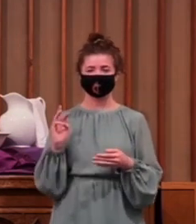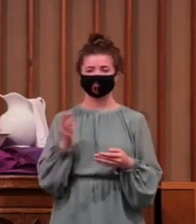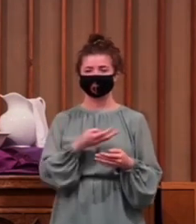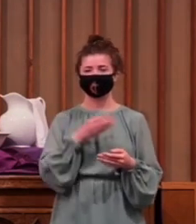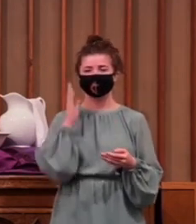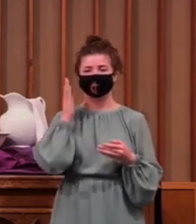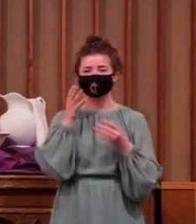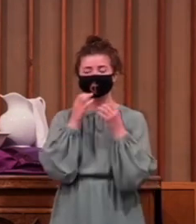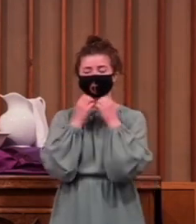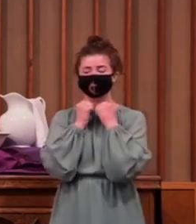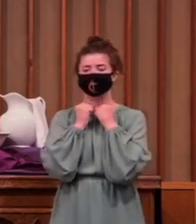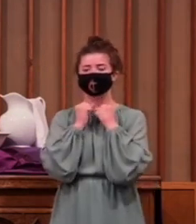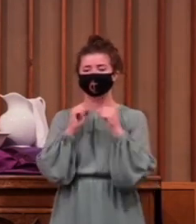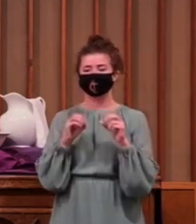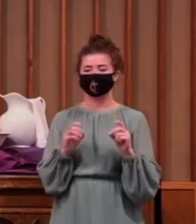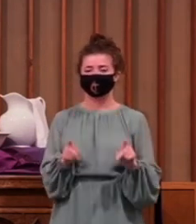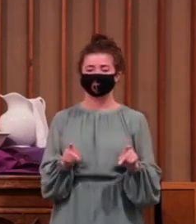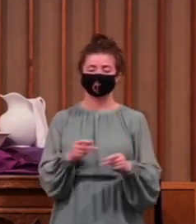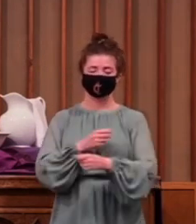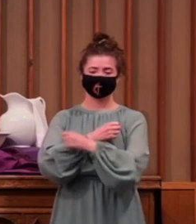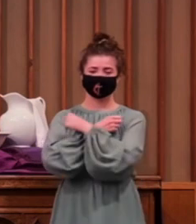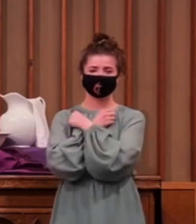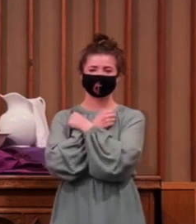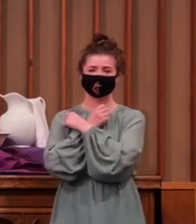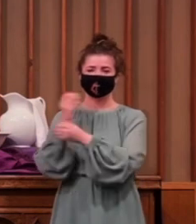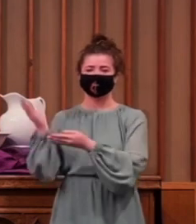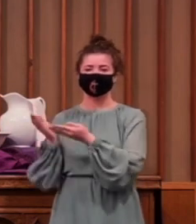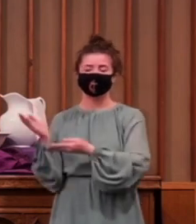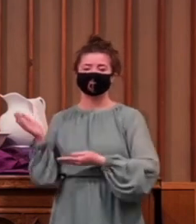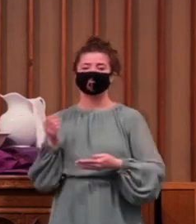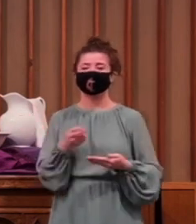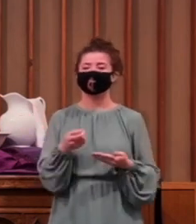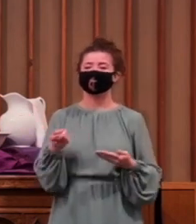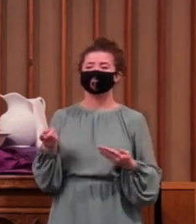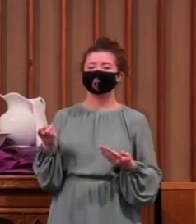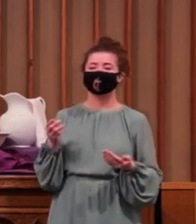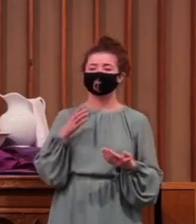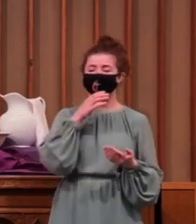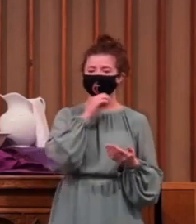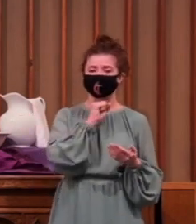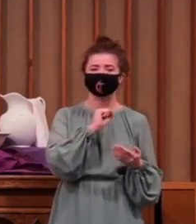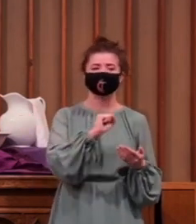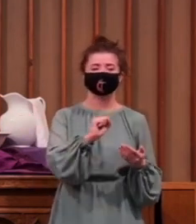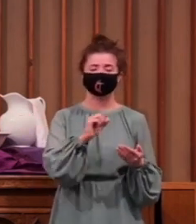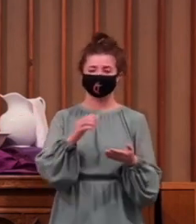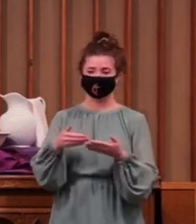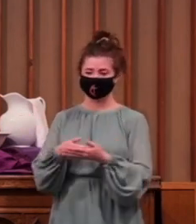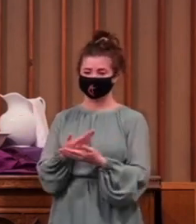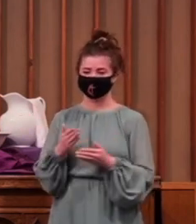the opportunity to love and serve one another in old and new